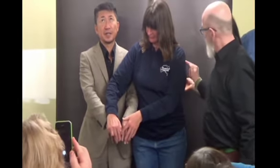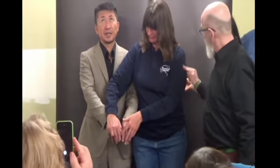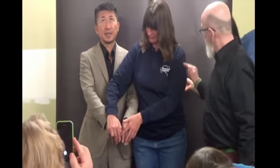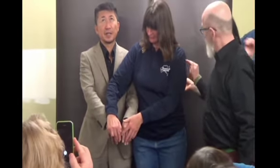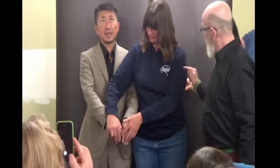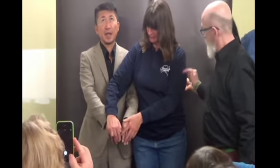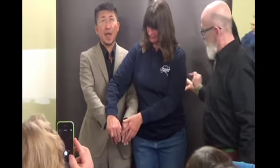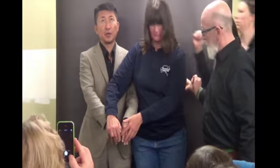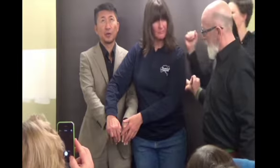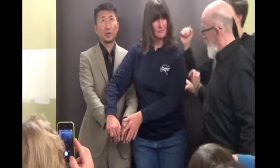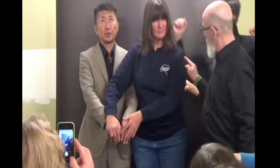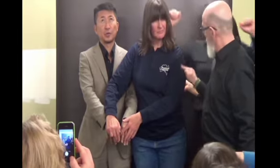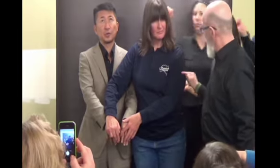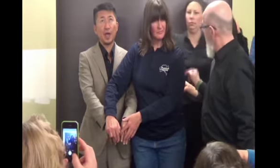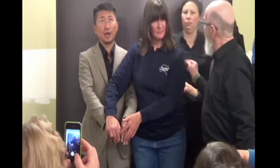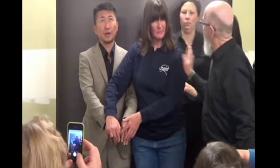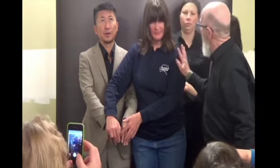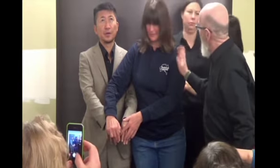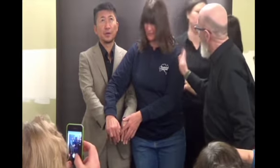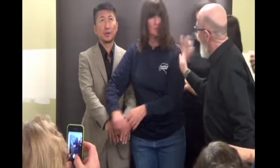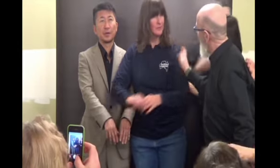I. L.